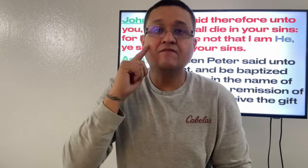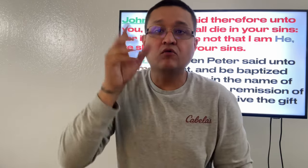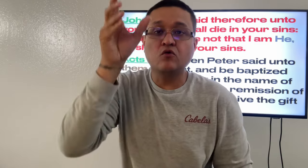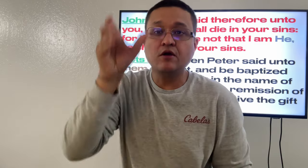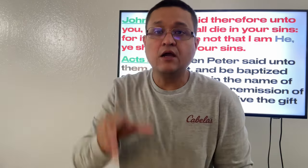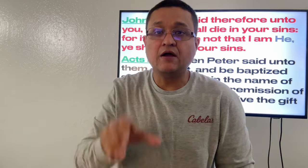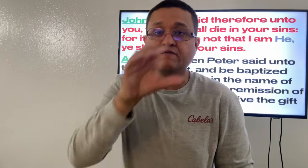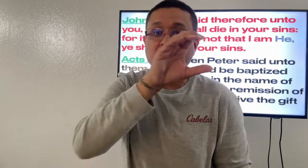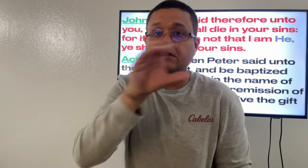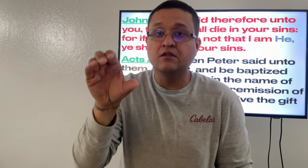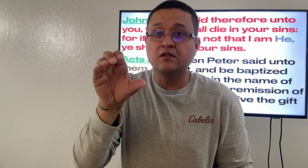saying